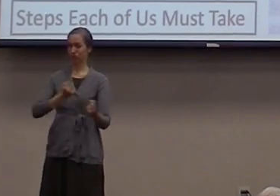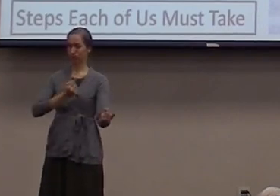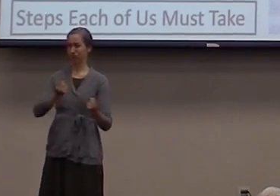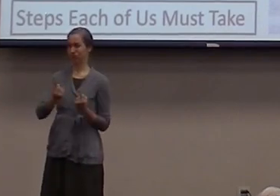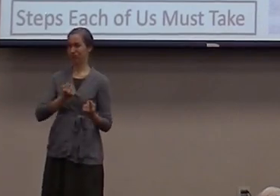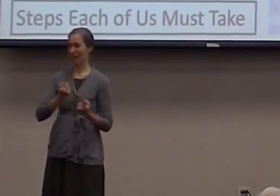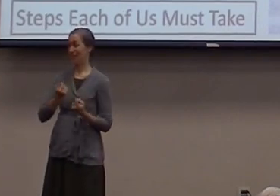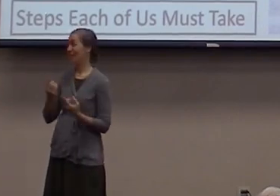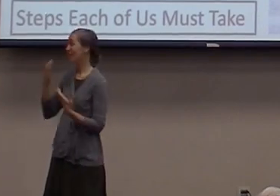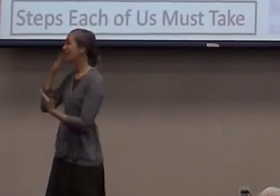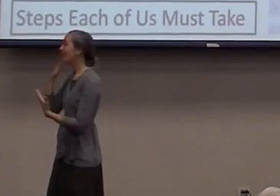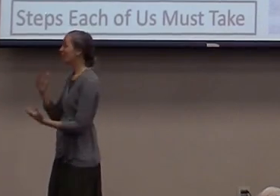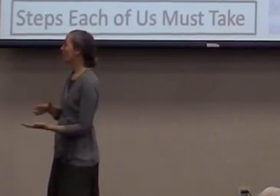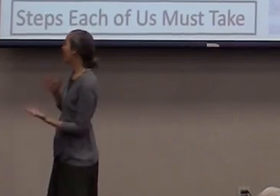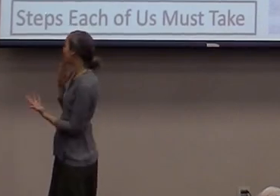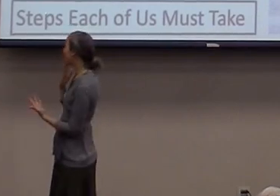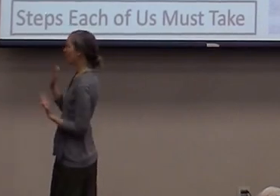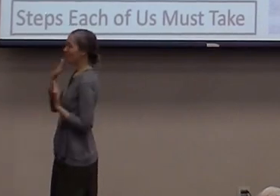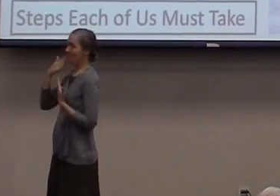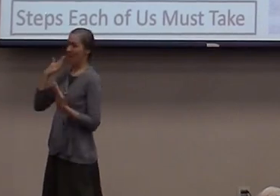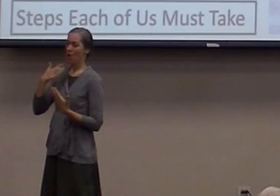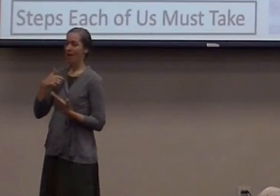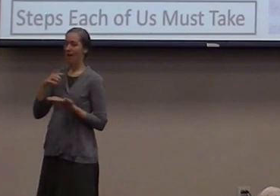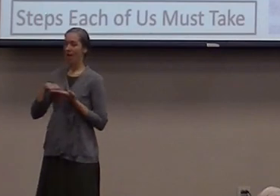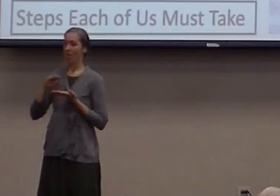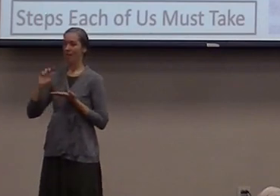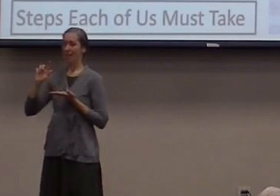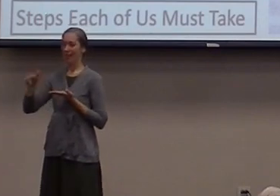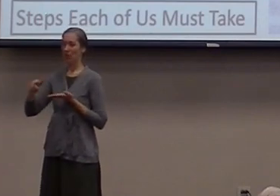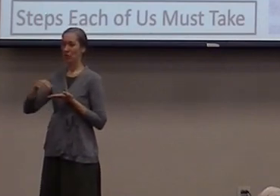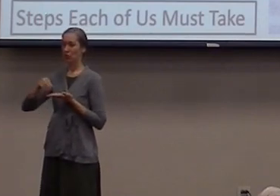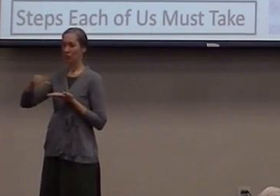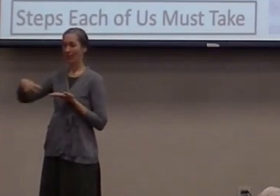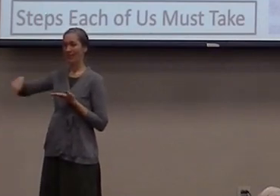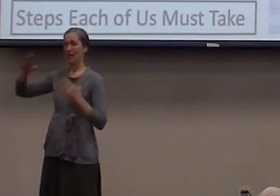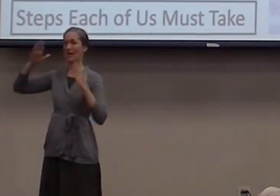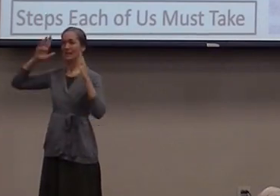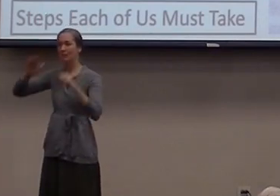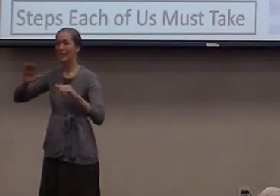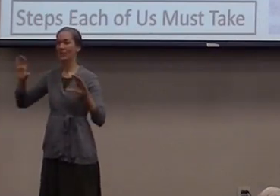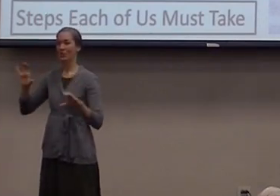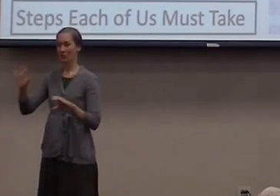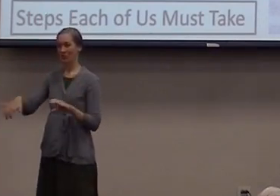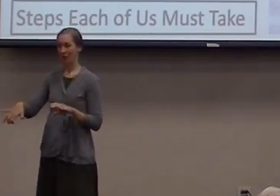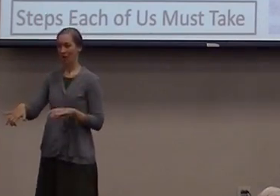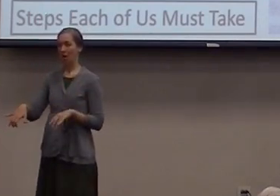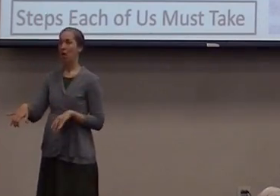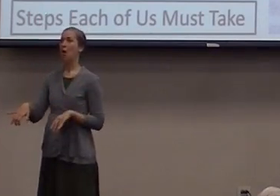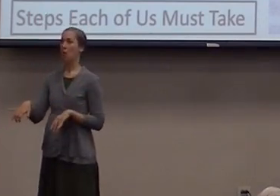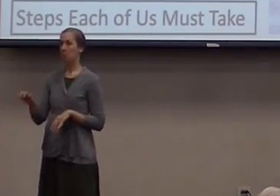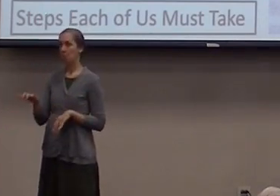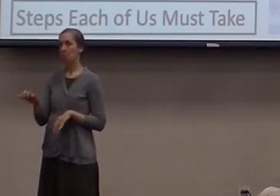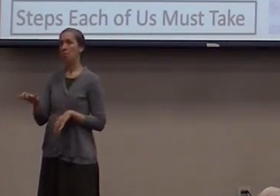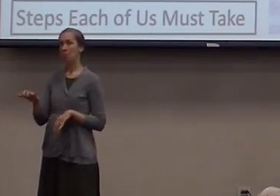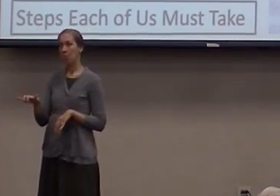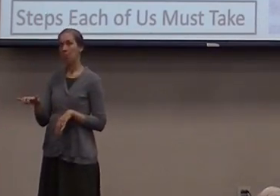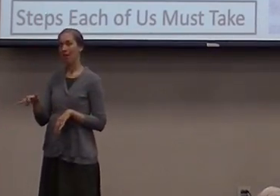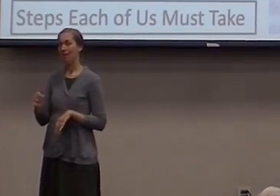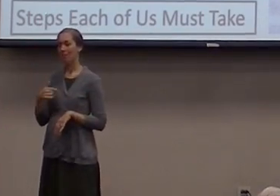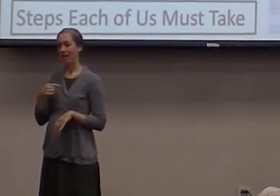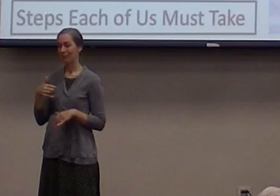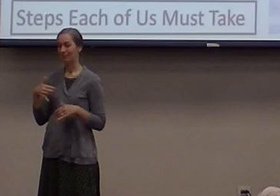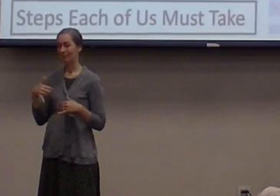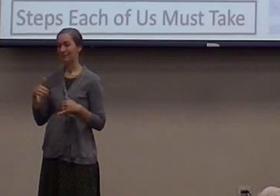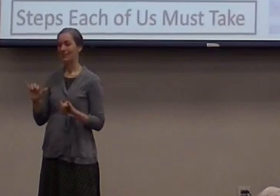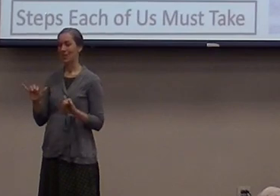brother-in-law, they're expected to do that. That's something they're supposed to do. I was still very flattered, though less